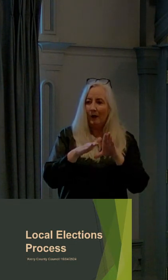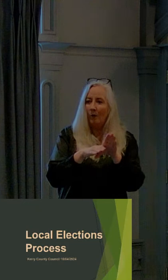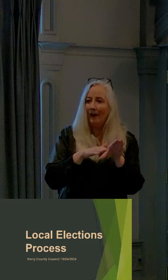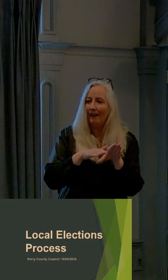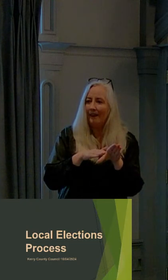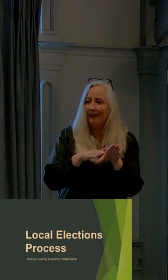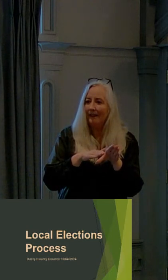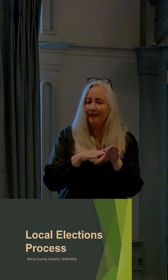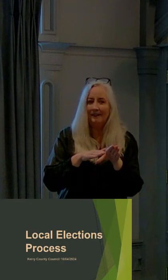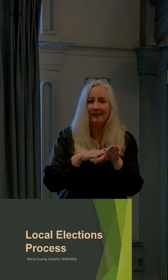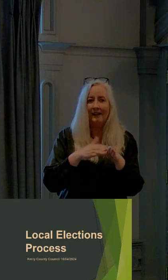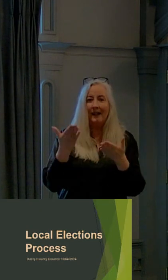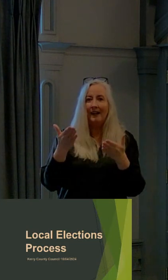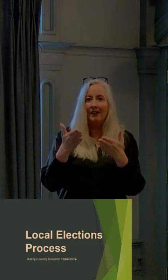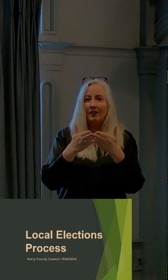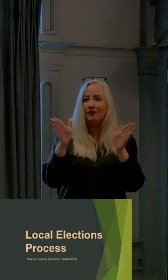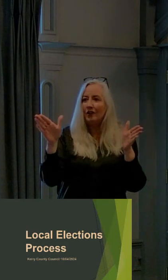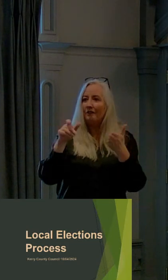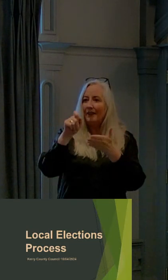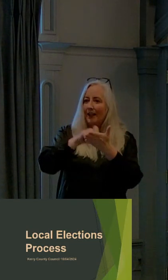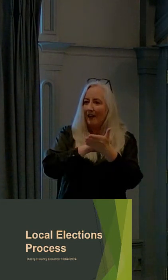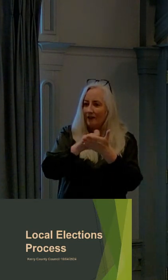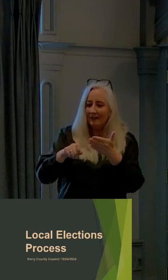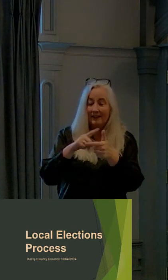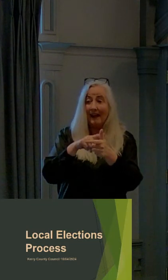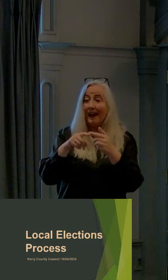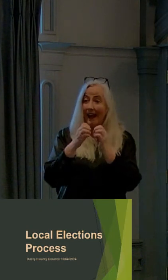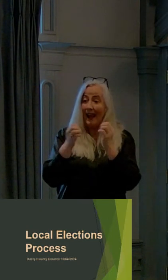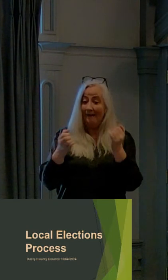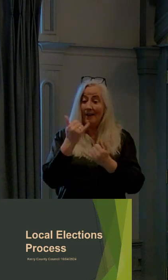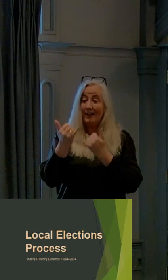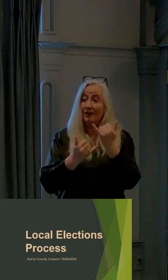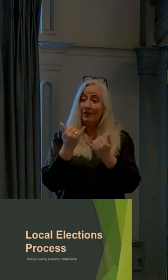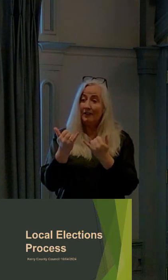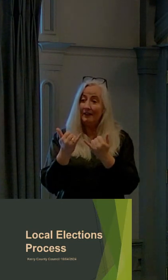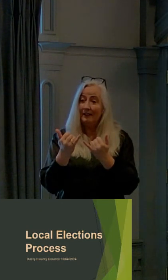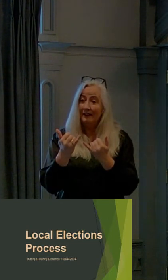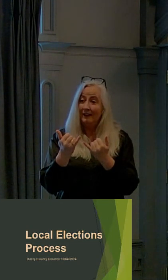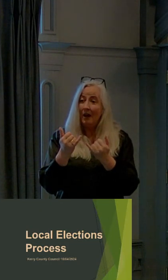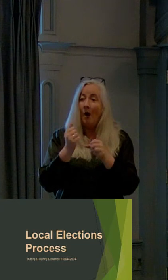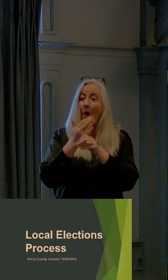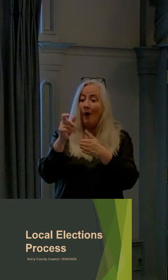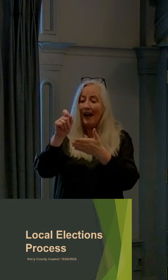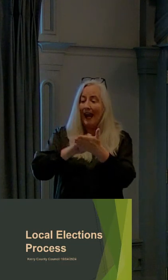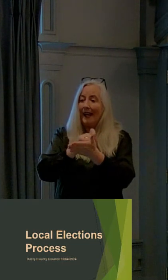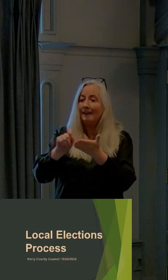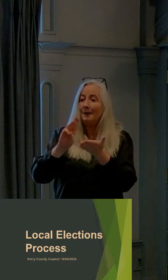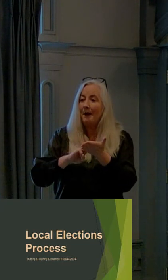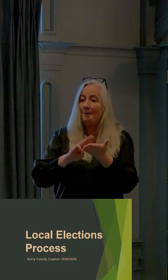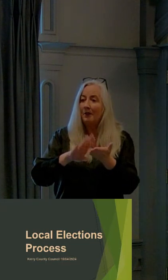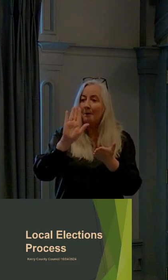with that general area, and on an annual basis, all elected members have to submit